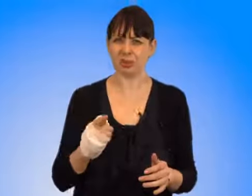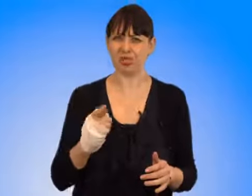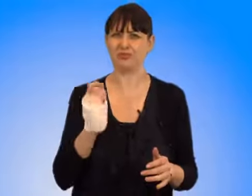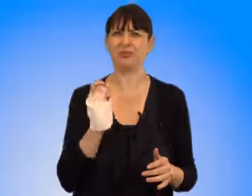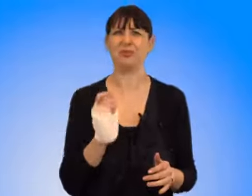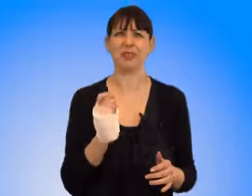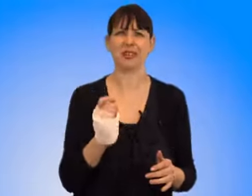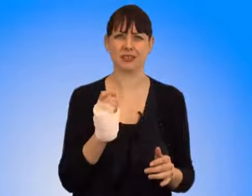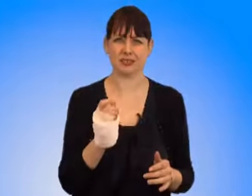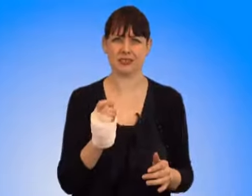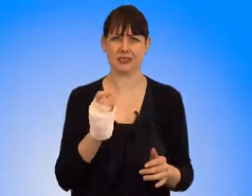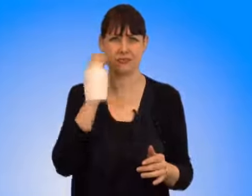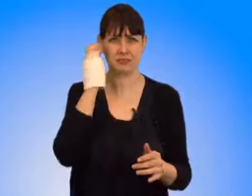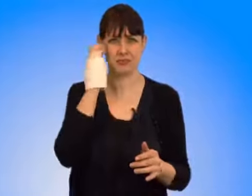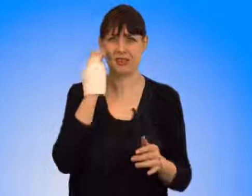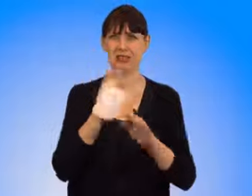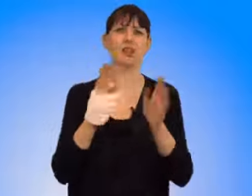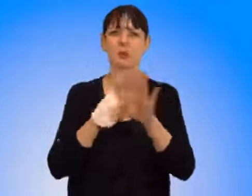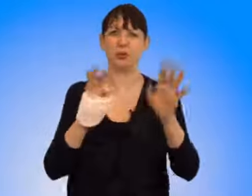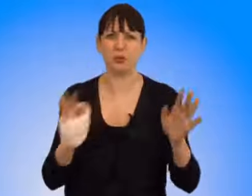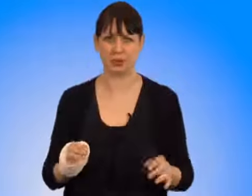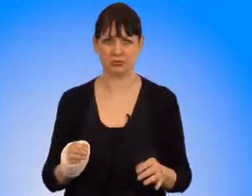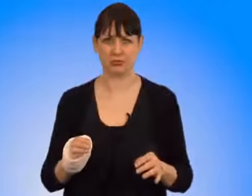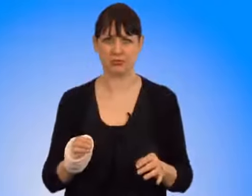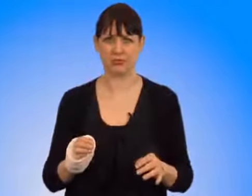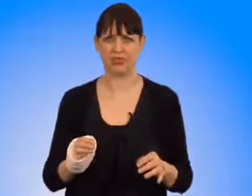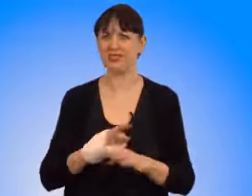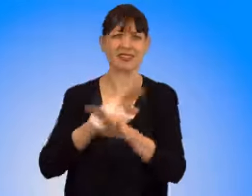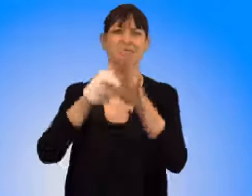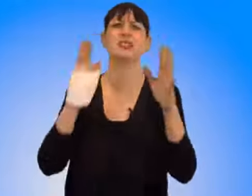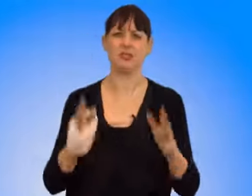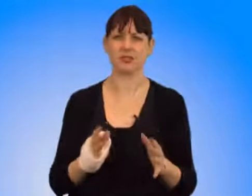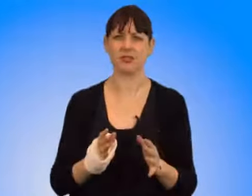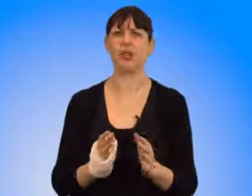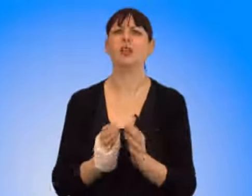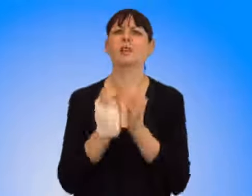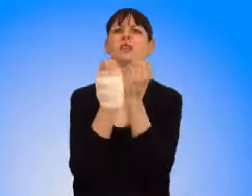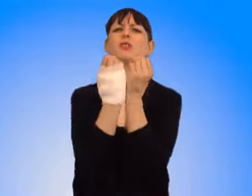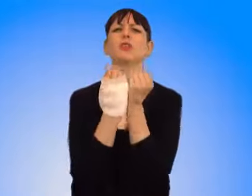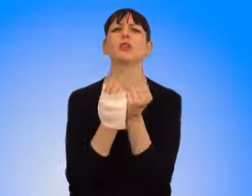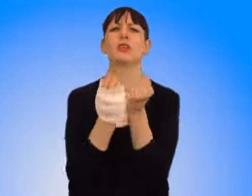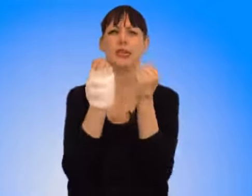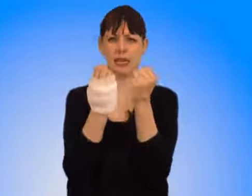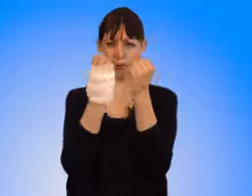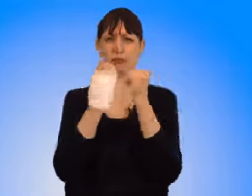foot really hurts. It's not broken, it's not serious, but it's really